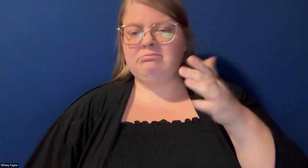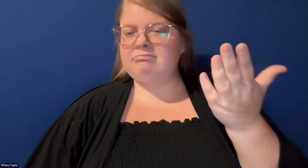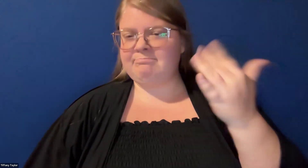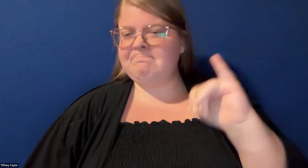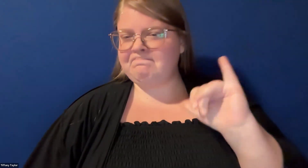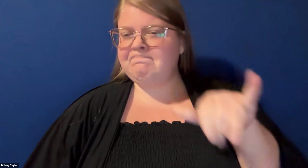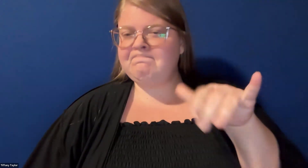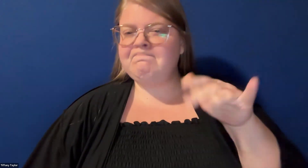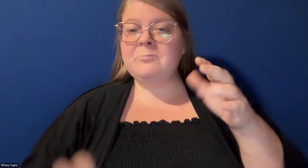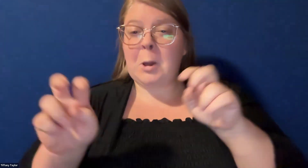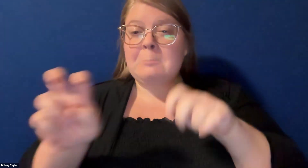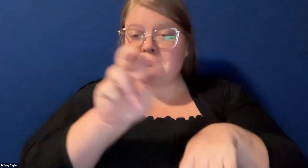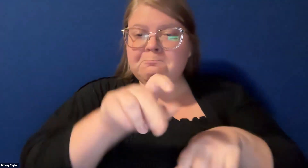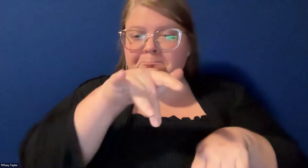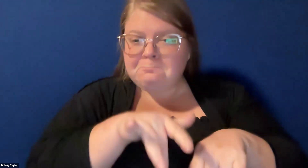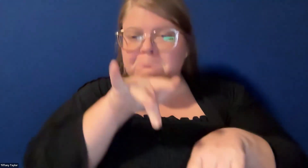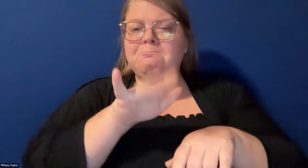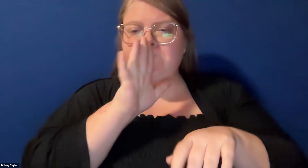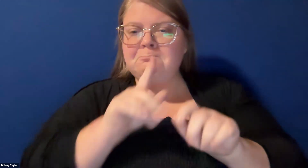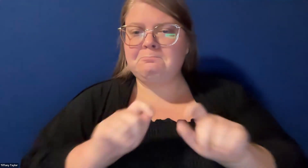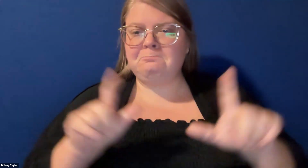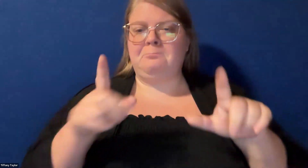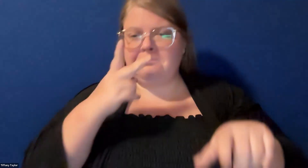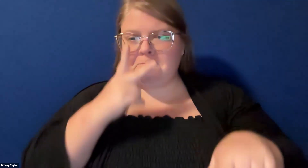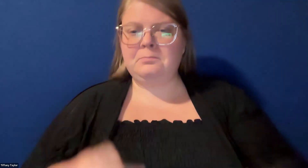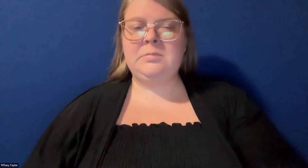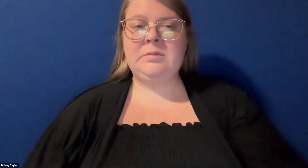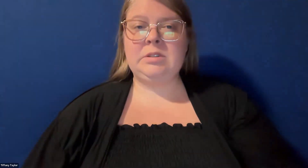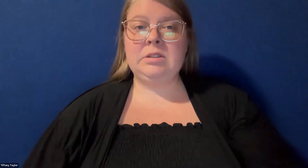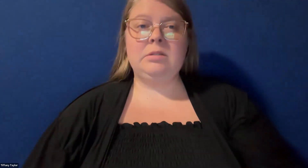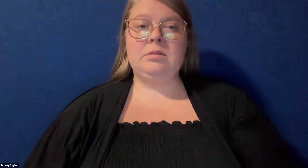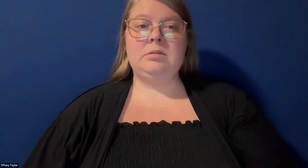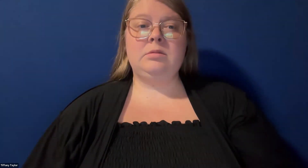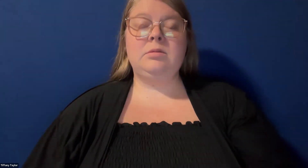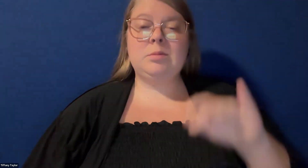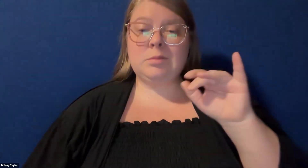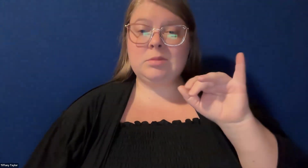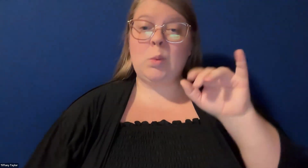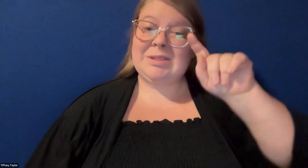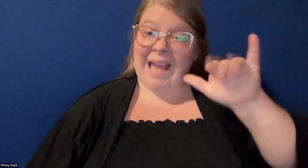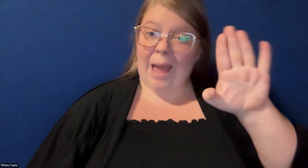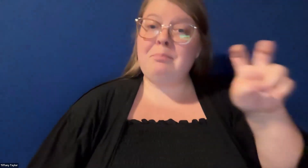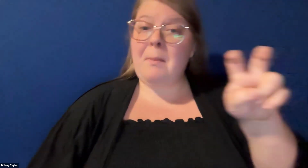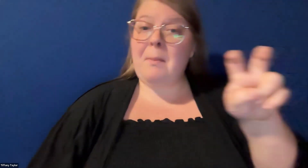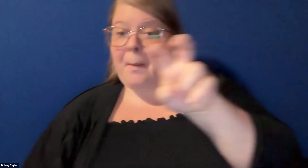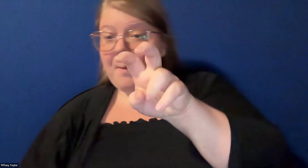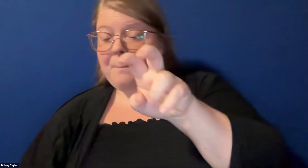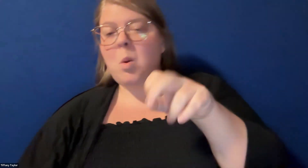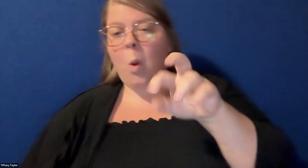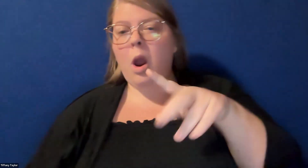visible. And then if I press tab again, then it will go through the next and right. Or if I press any next or